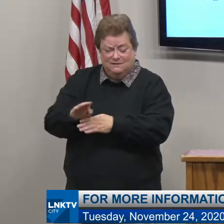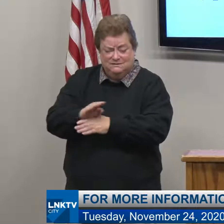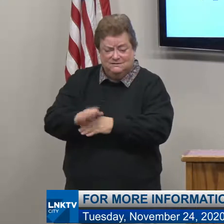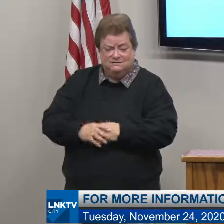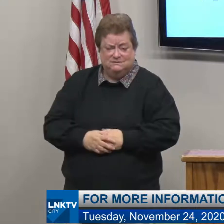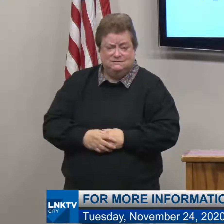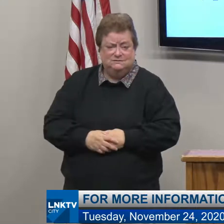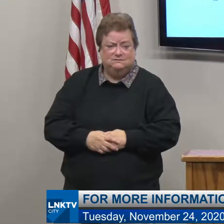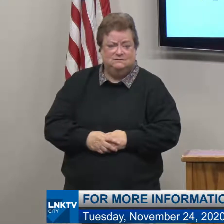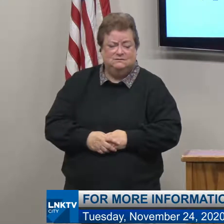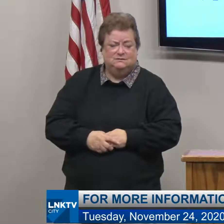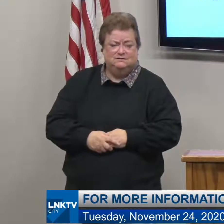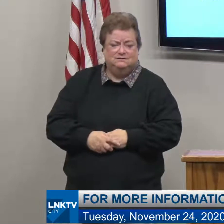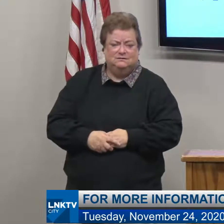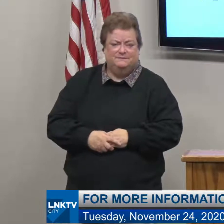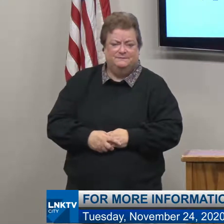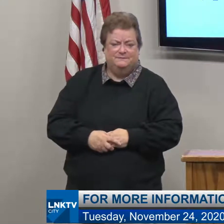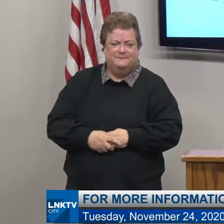business.